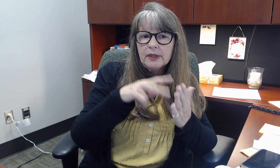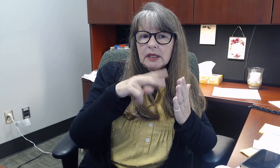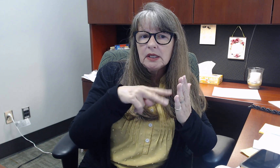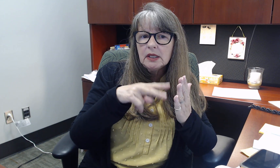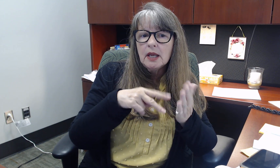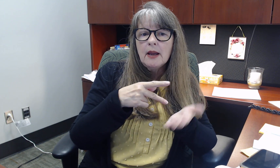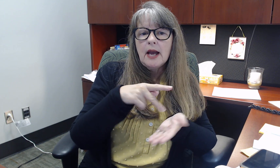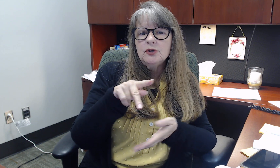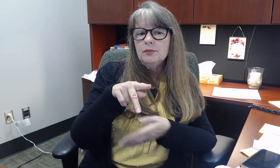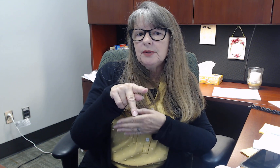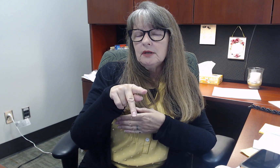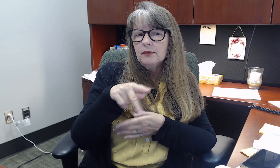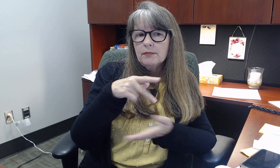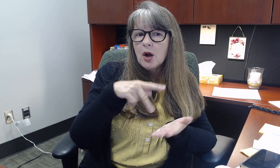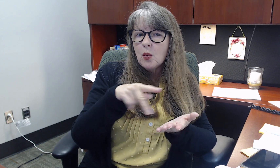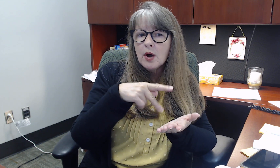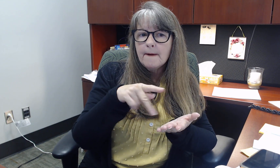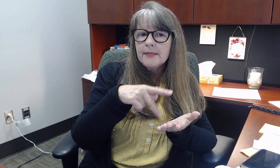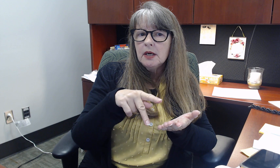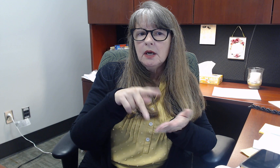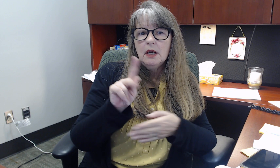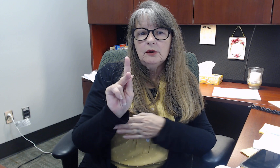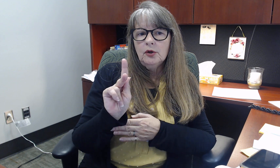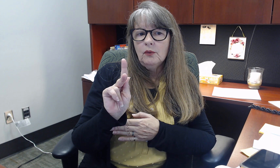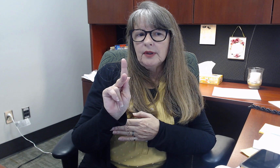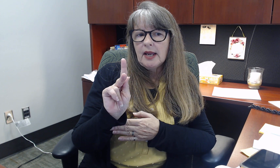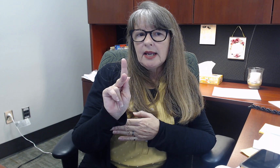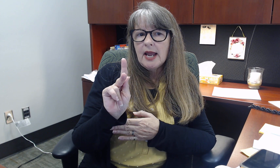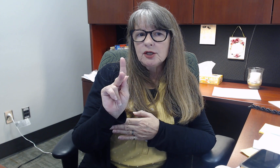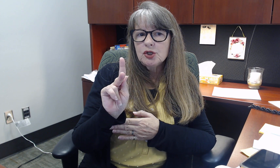read, I do P for poem, the K hand shape